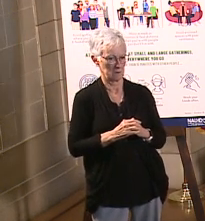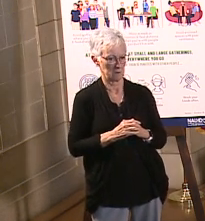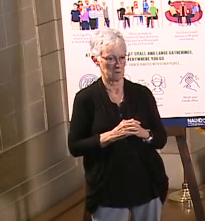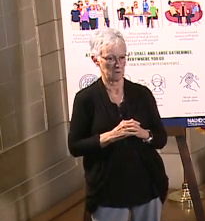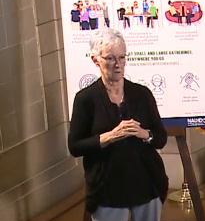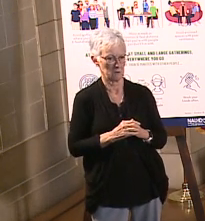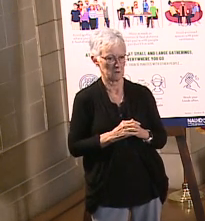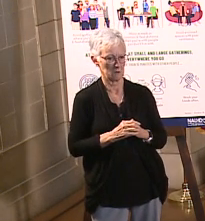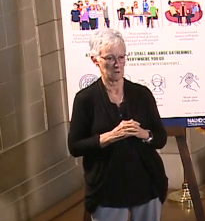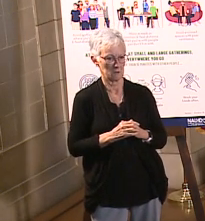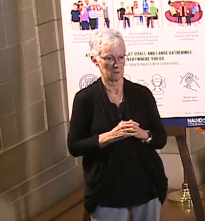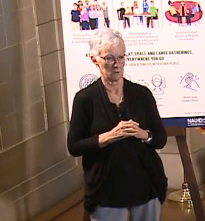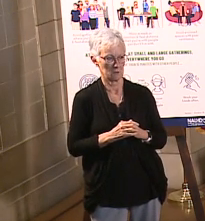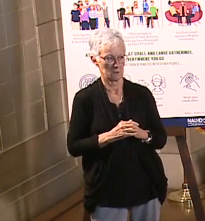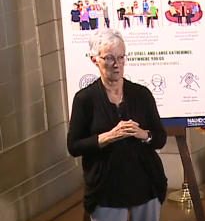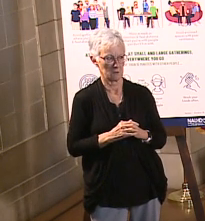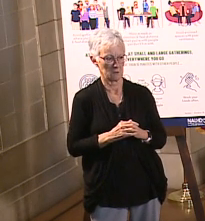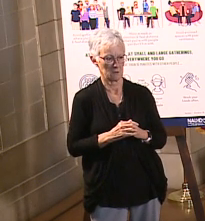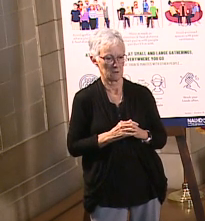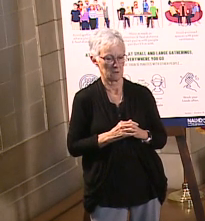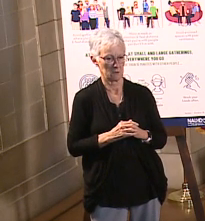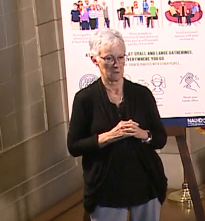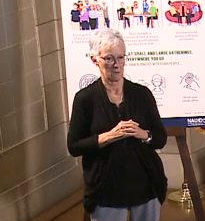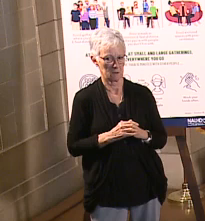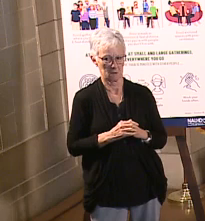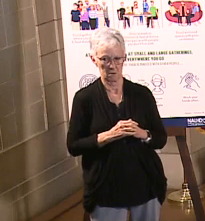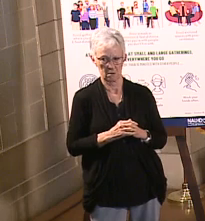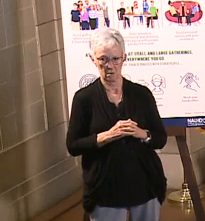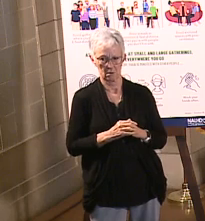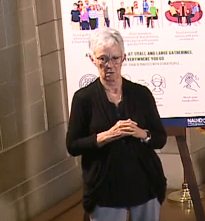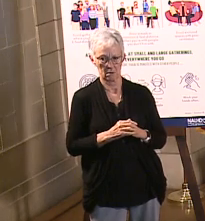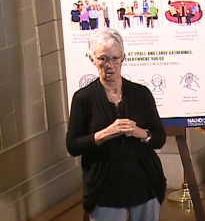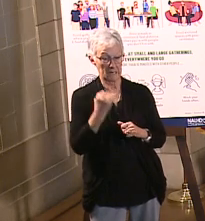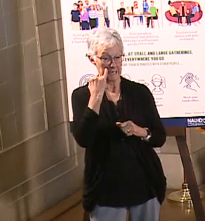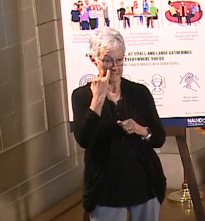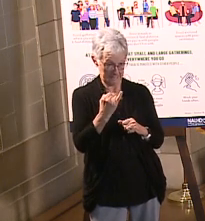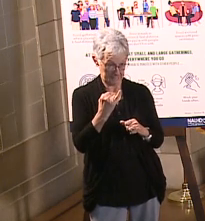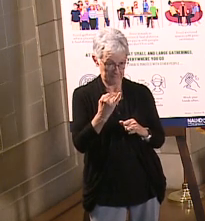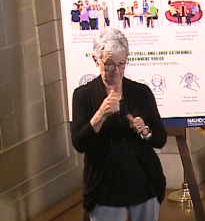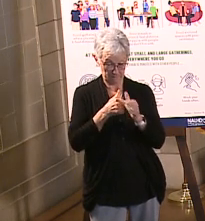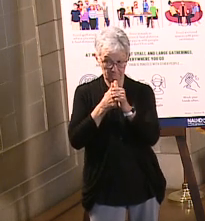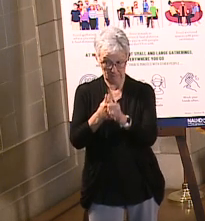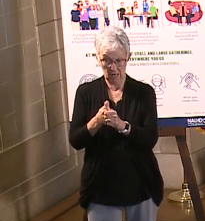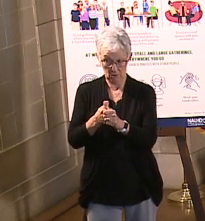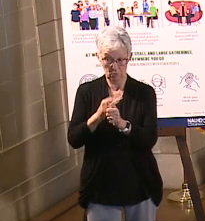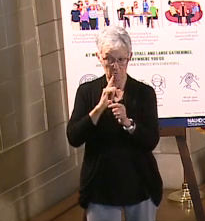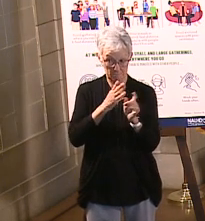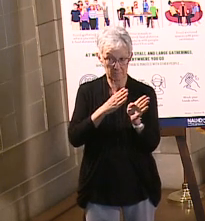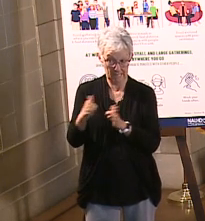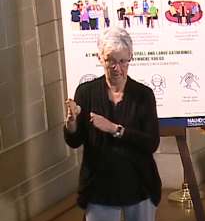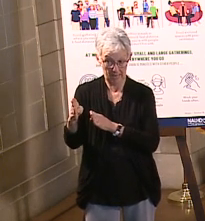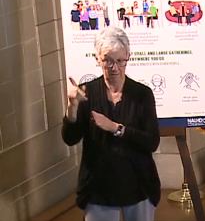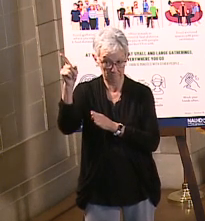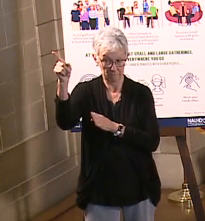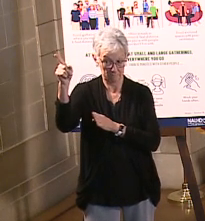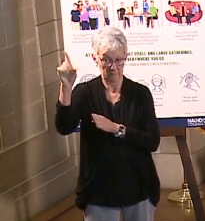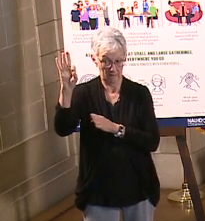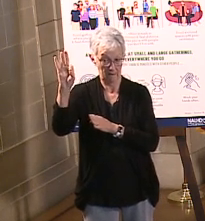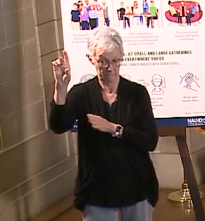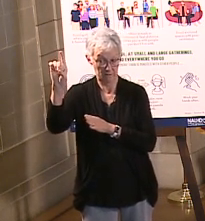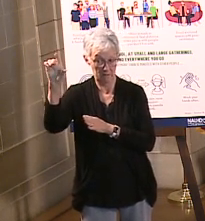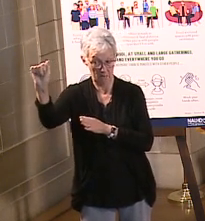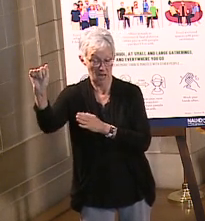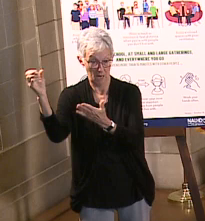immune? If this follows the plan where the FDA does approve the emergency use authorization for